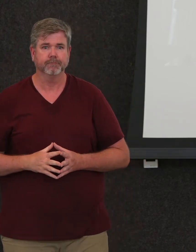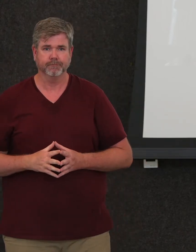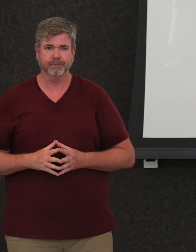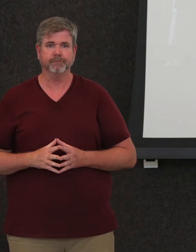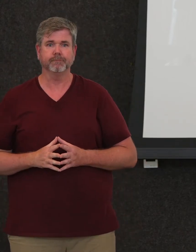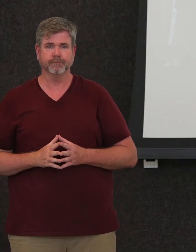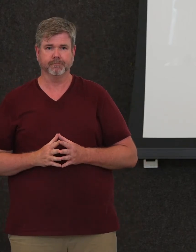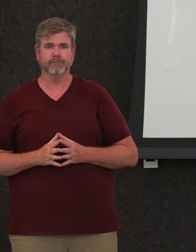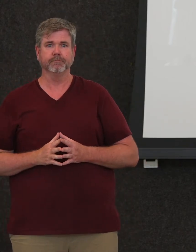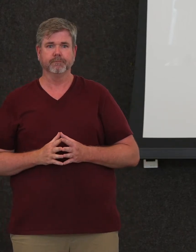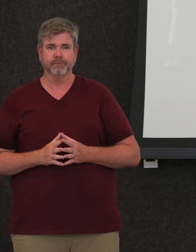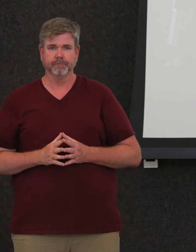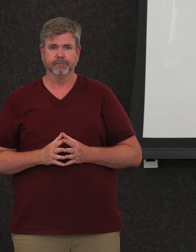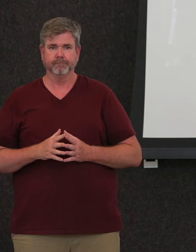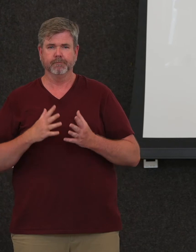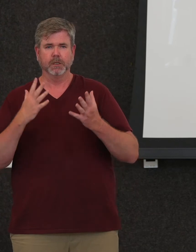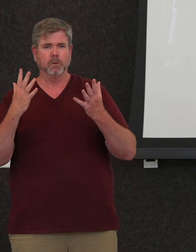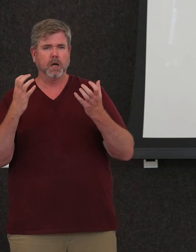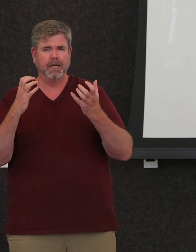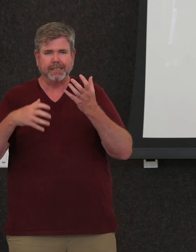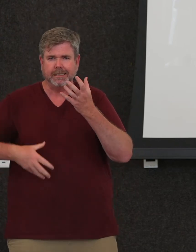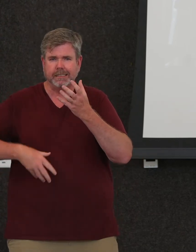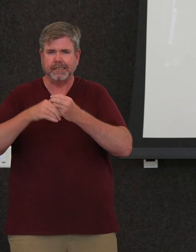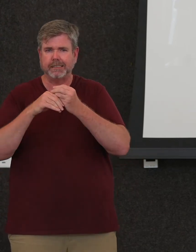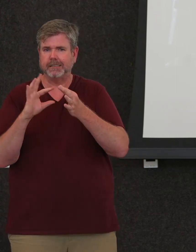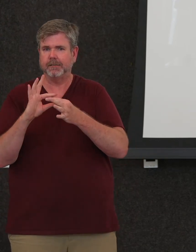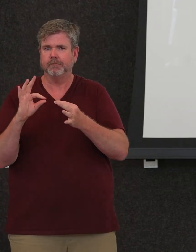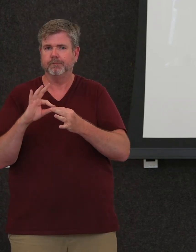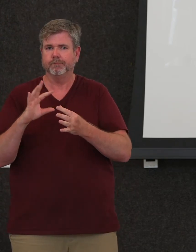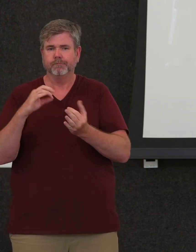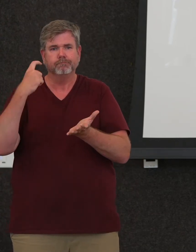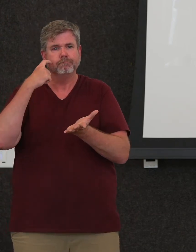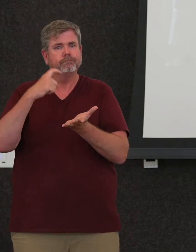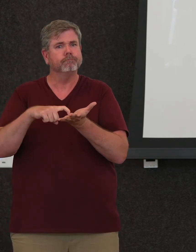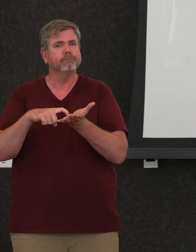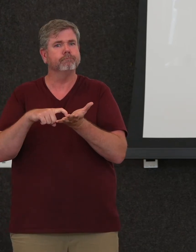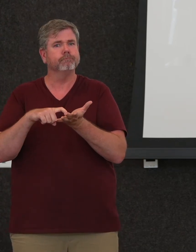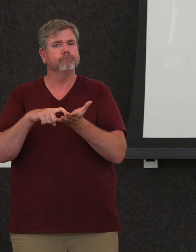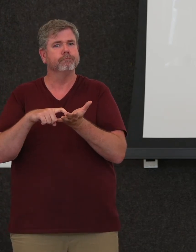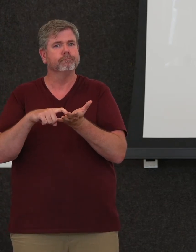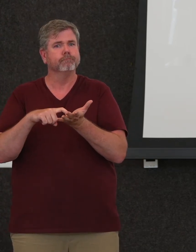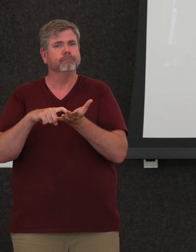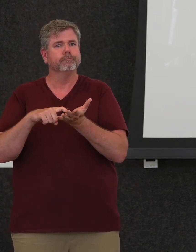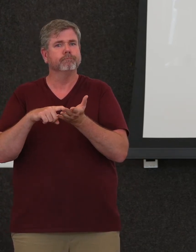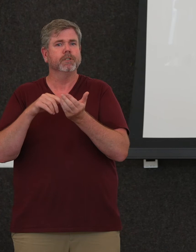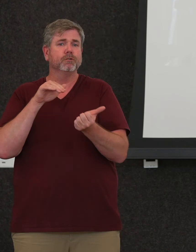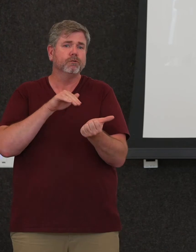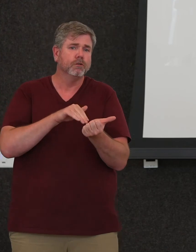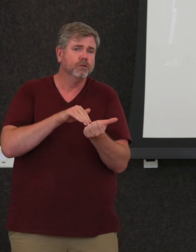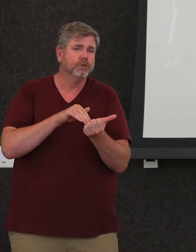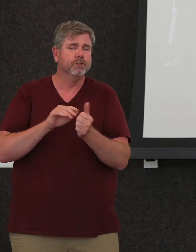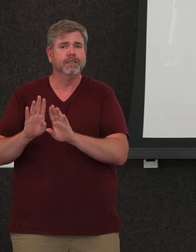So I just wanted to add that a growing number of family doctors and pediatricians and internal medicine doctors do